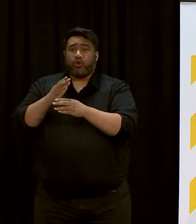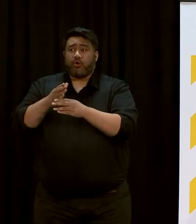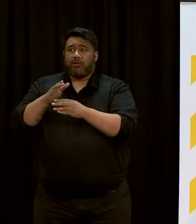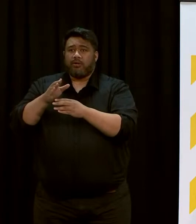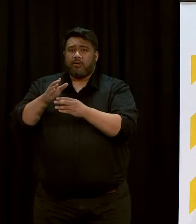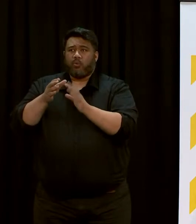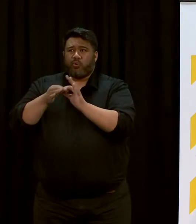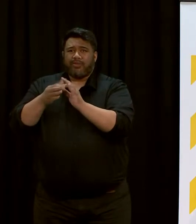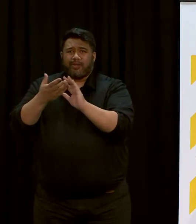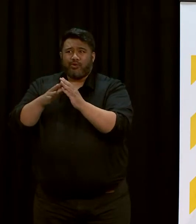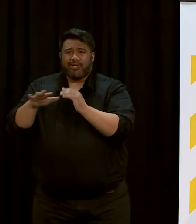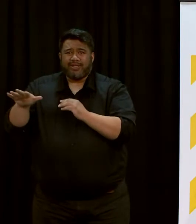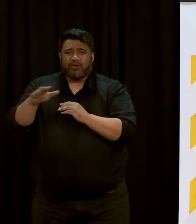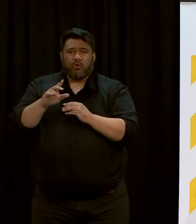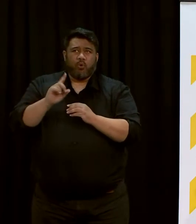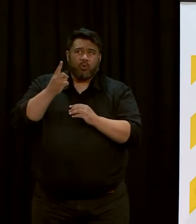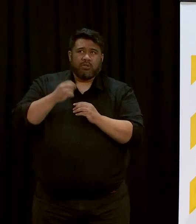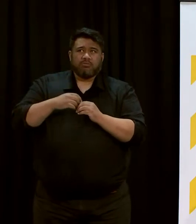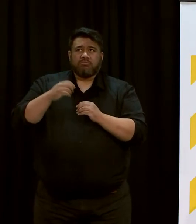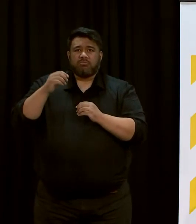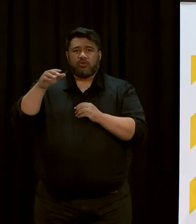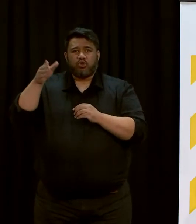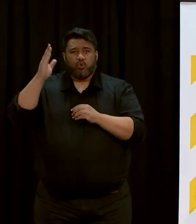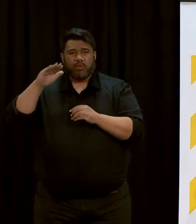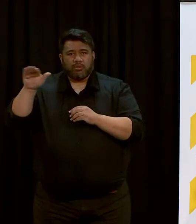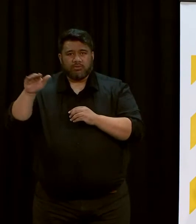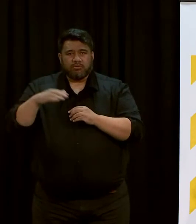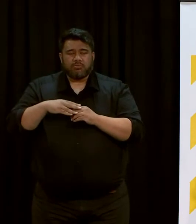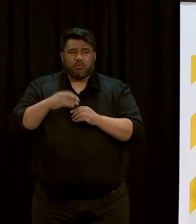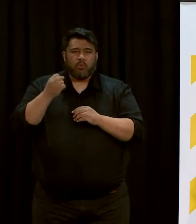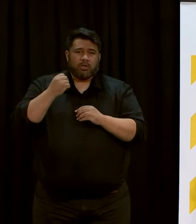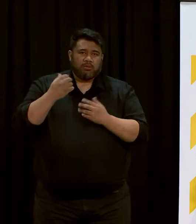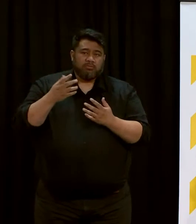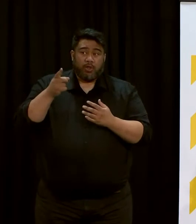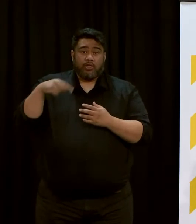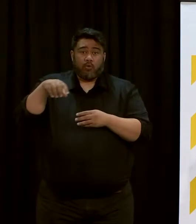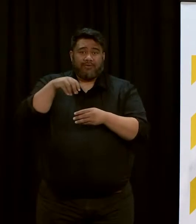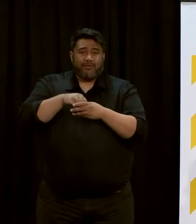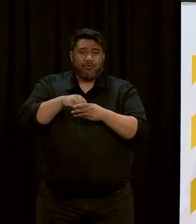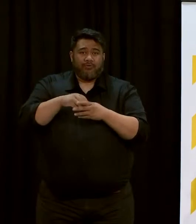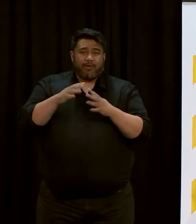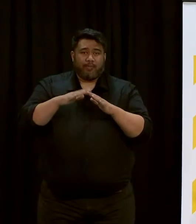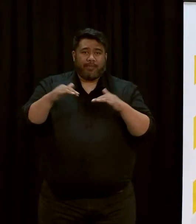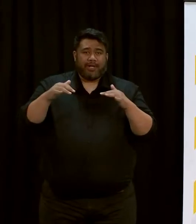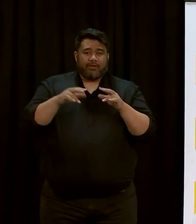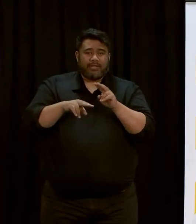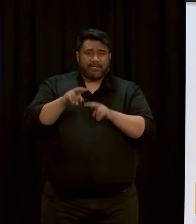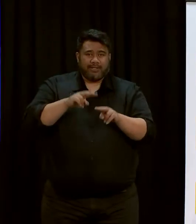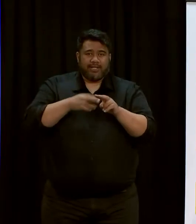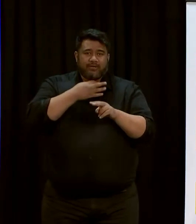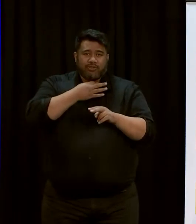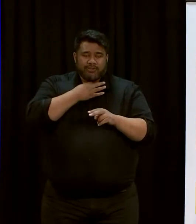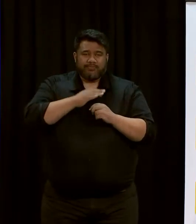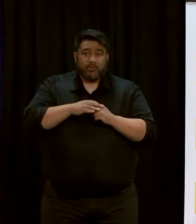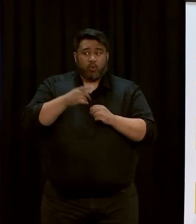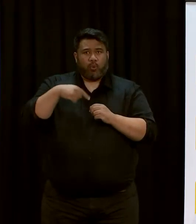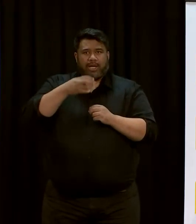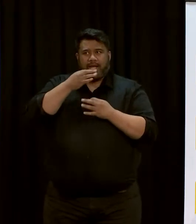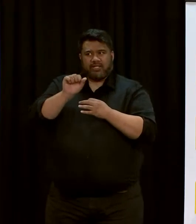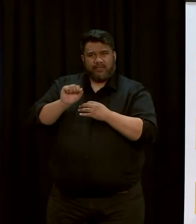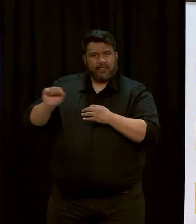and likewise for both Northland and Waikato are involved in those public health risk assessments. So we absolutely canvass their view about what